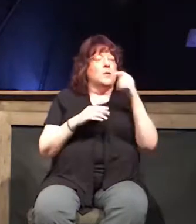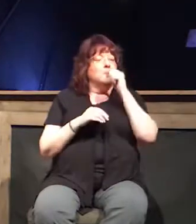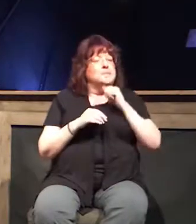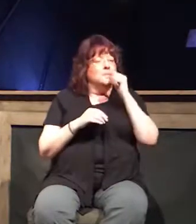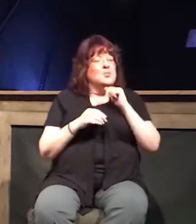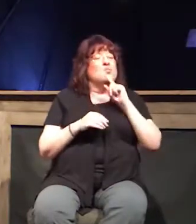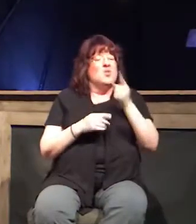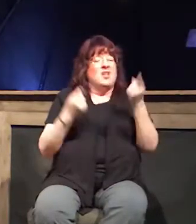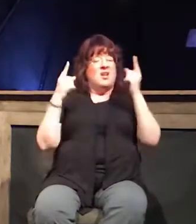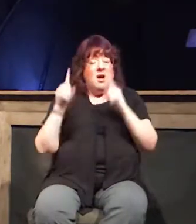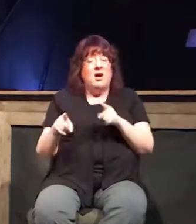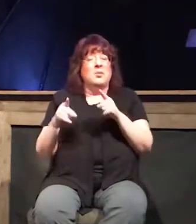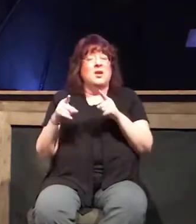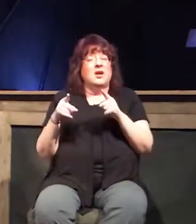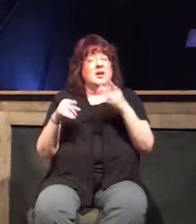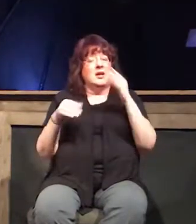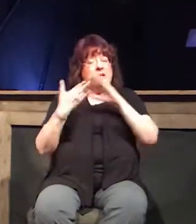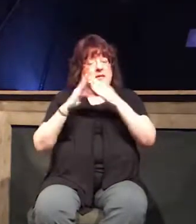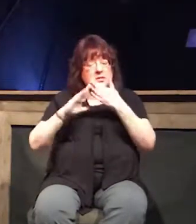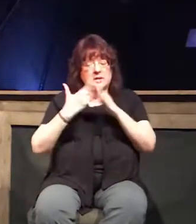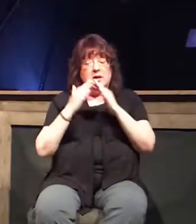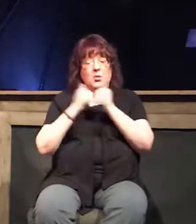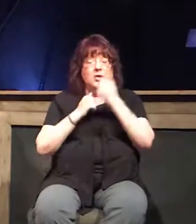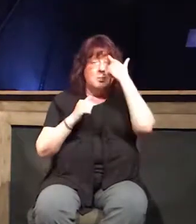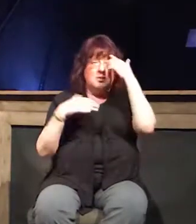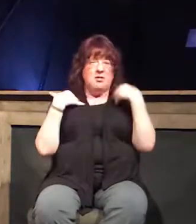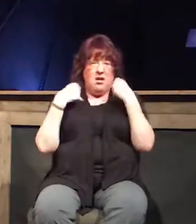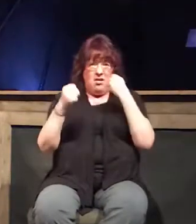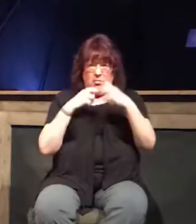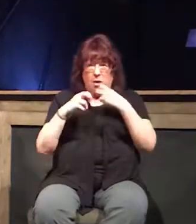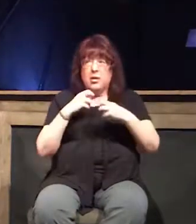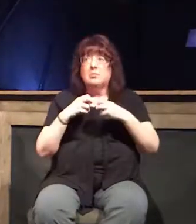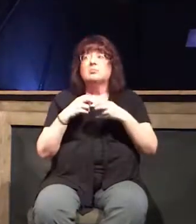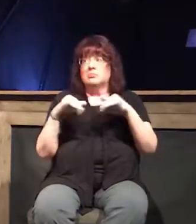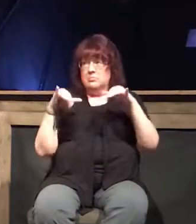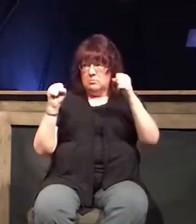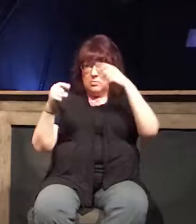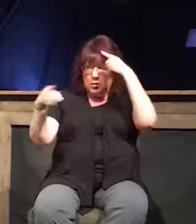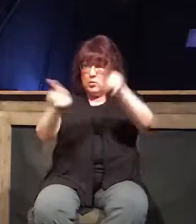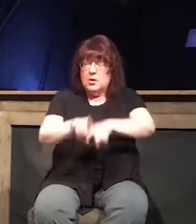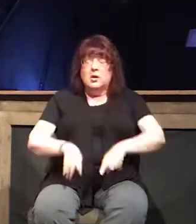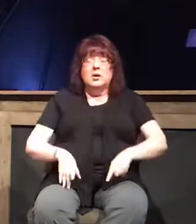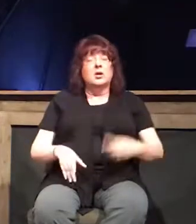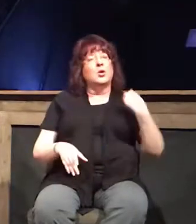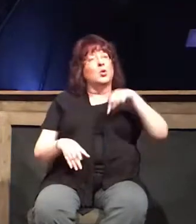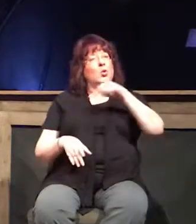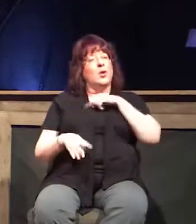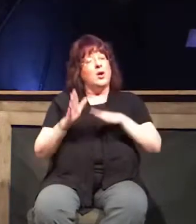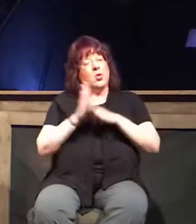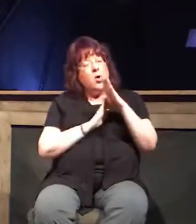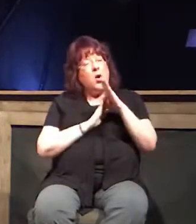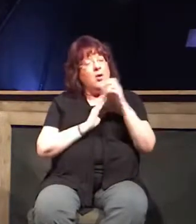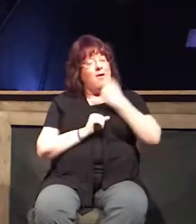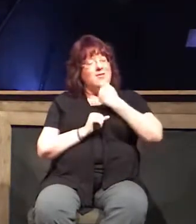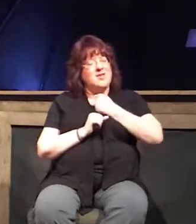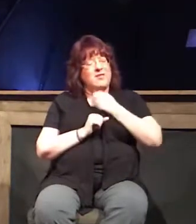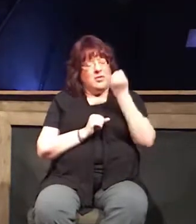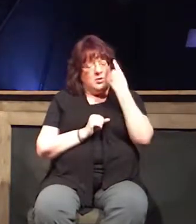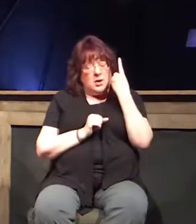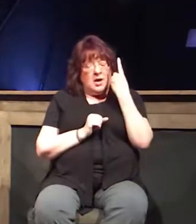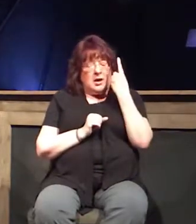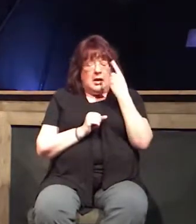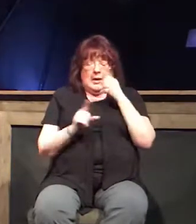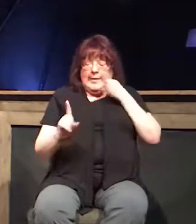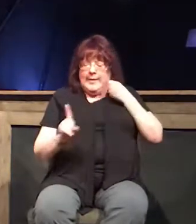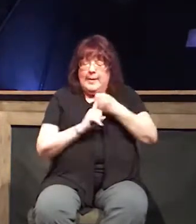with what's really happening in our city with mental health issues. Can I get a mm-hmm from anybody today? We are still growing ourselves, understanding